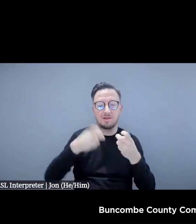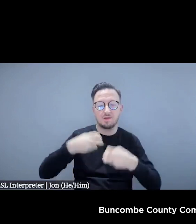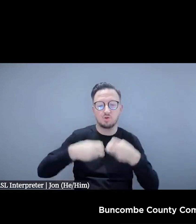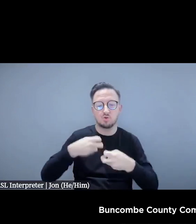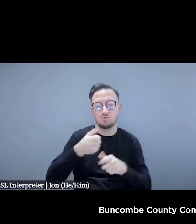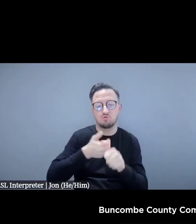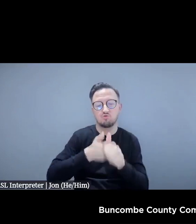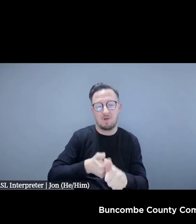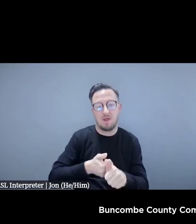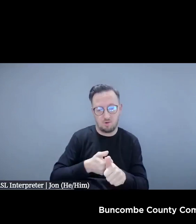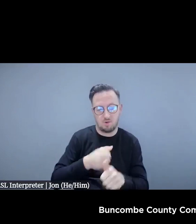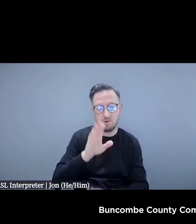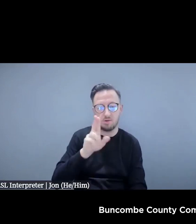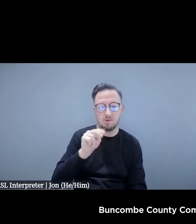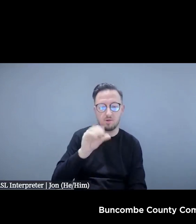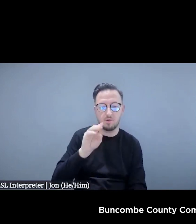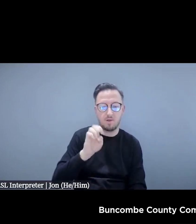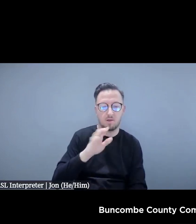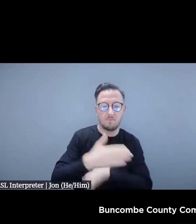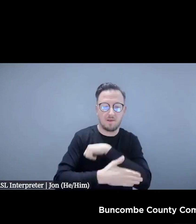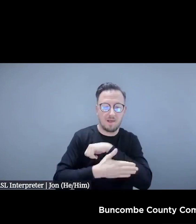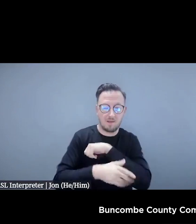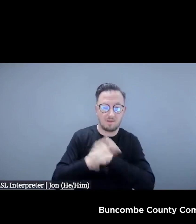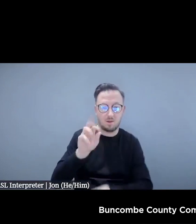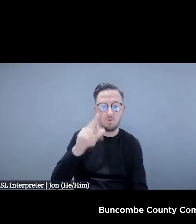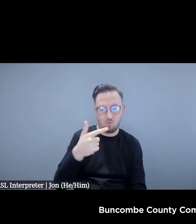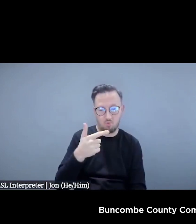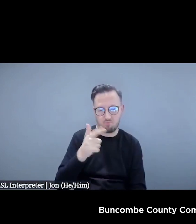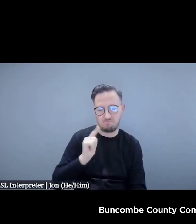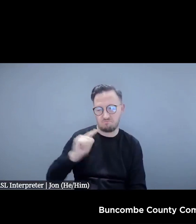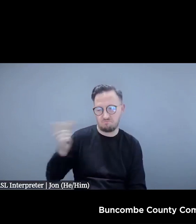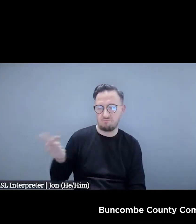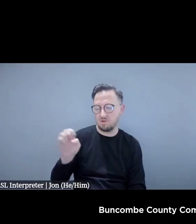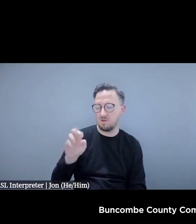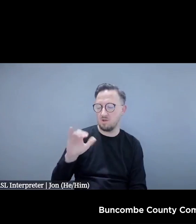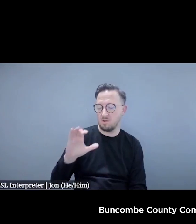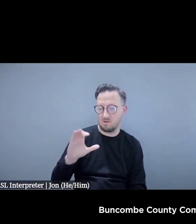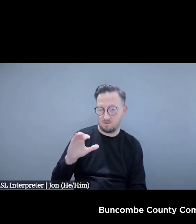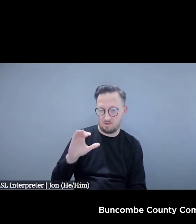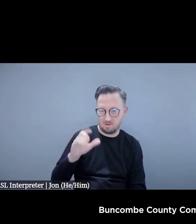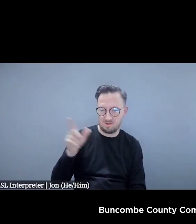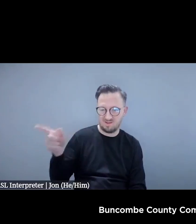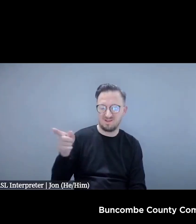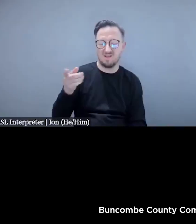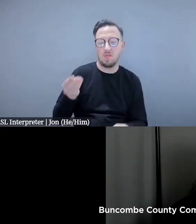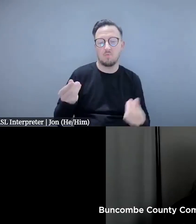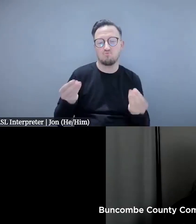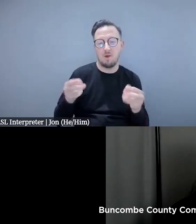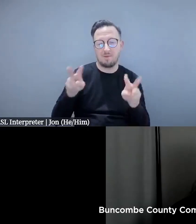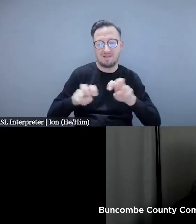buncombecounty.org/solid waste. And with that, I'll turn it over to Eric Krager, our interim property assessor with Buncombe